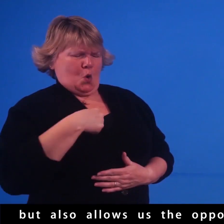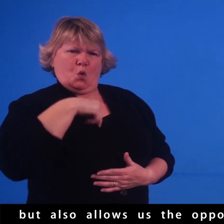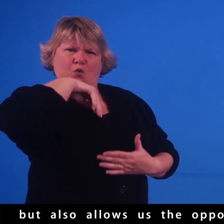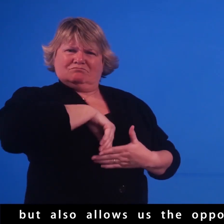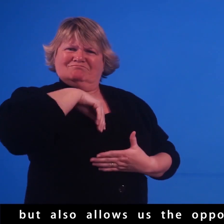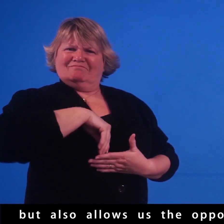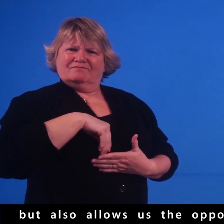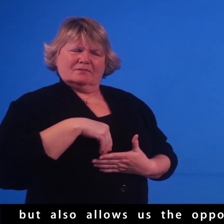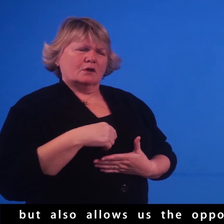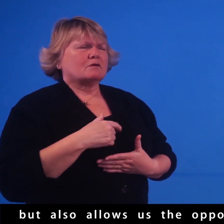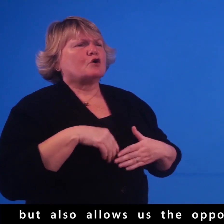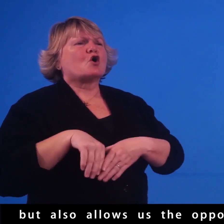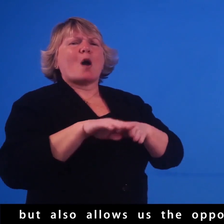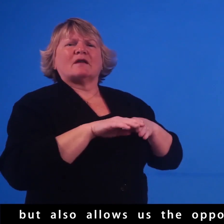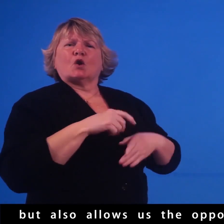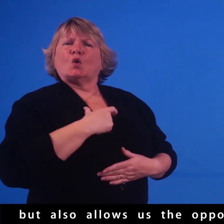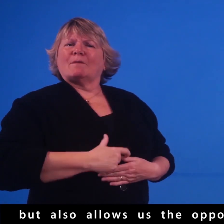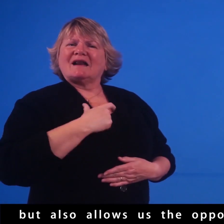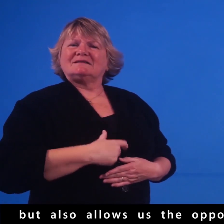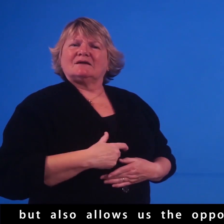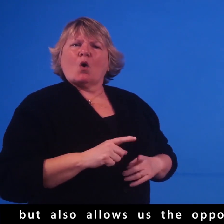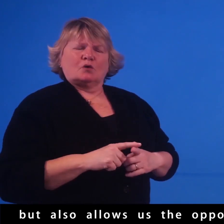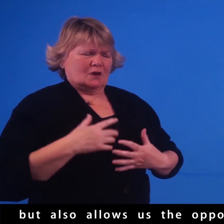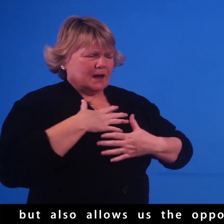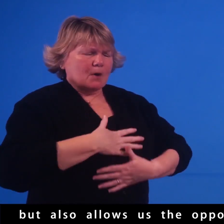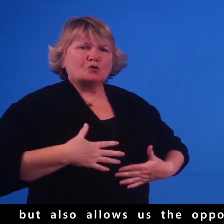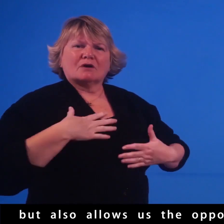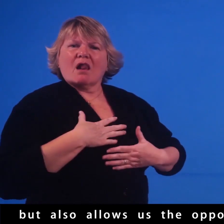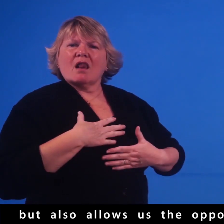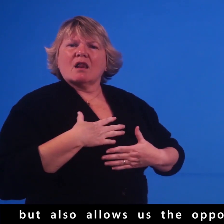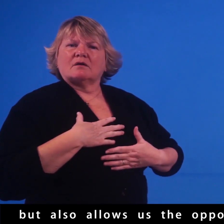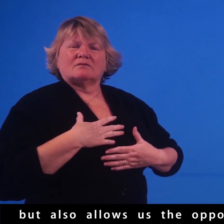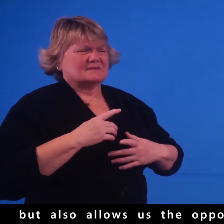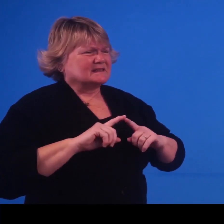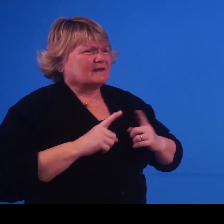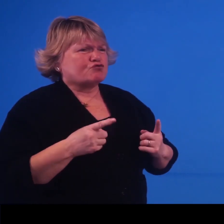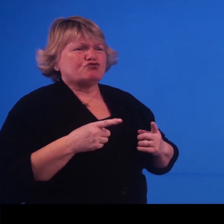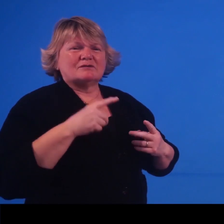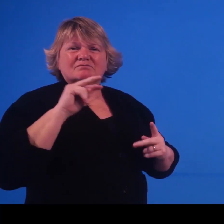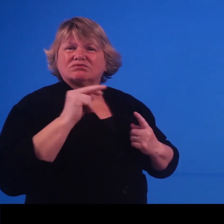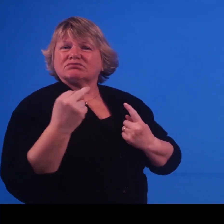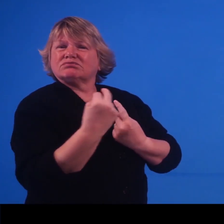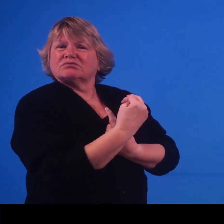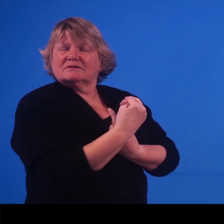contemplate various aspects of our own common humanity and emotional selves.